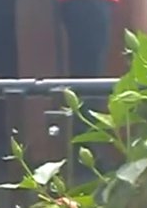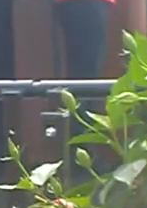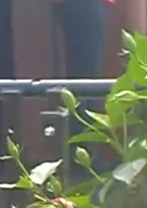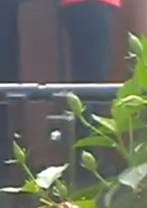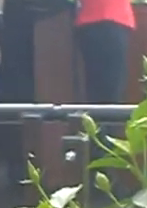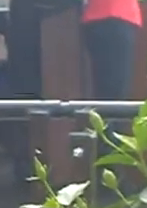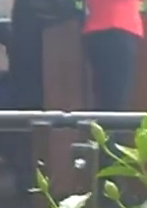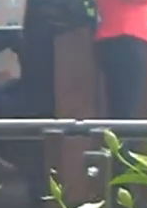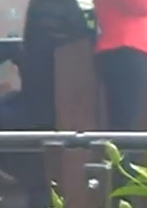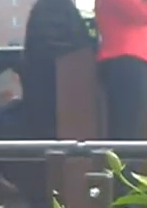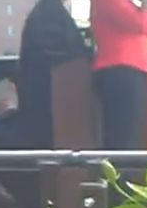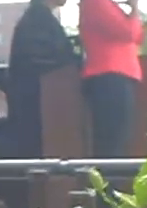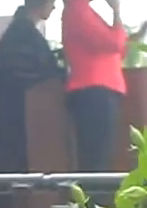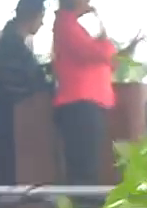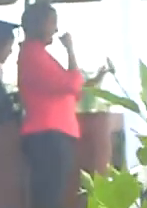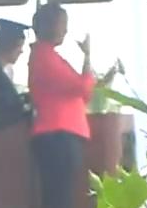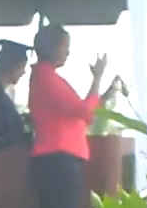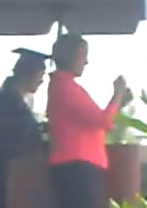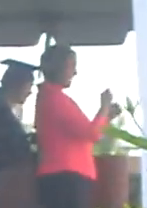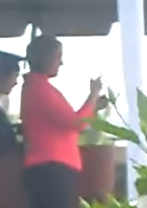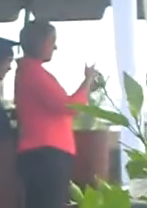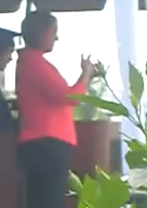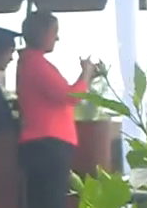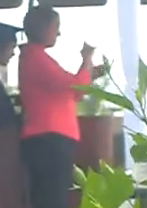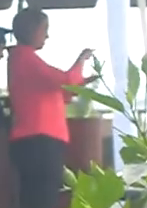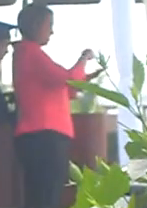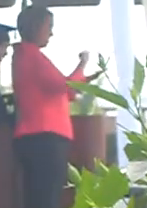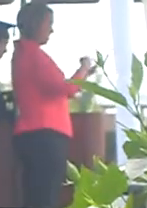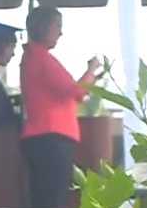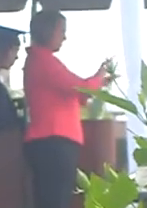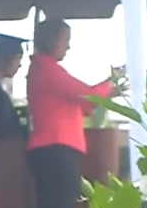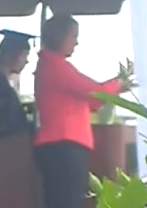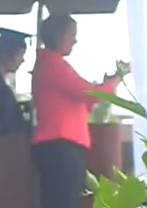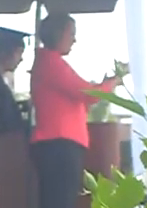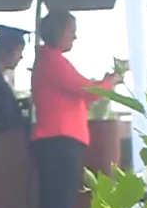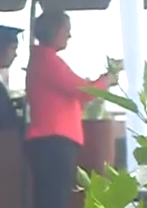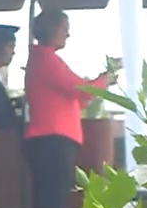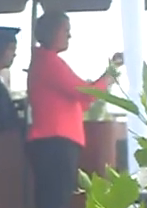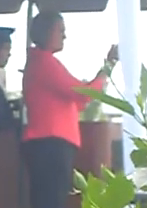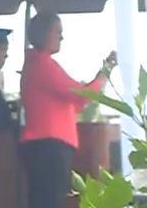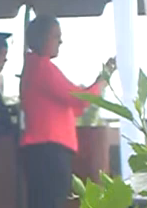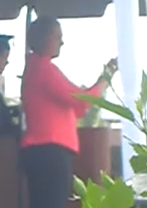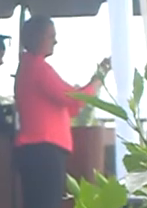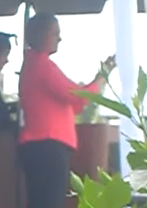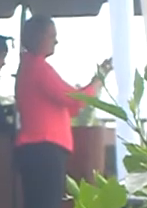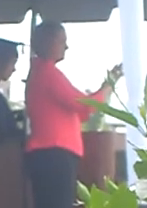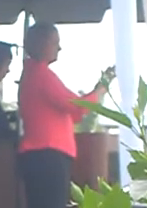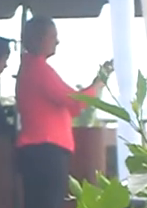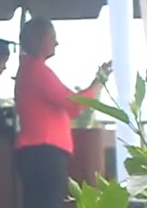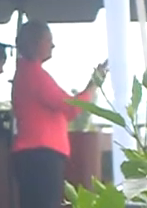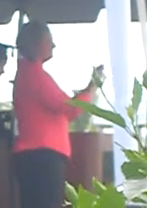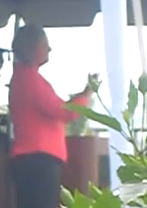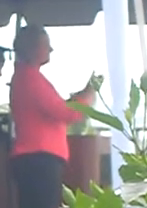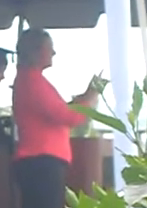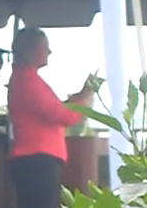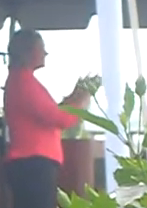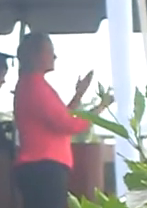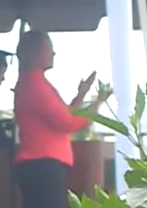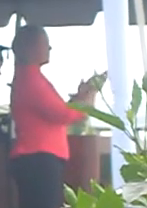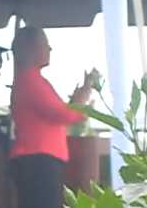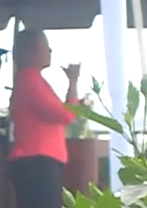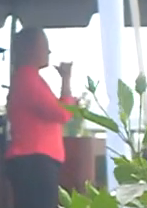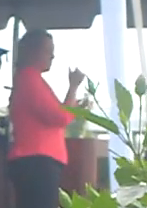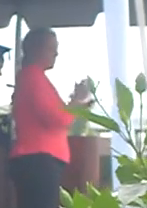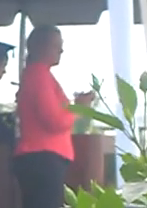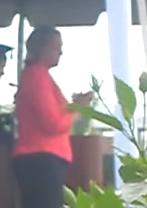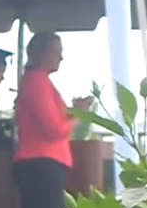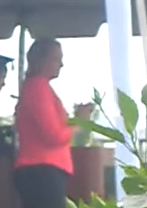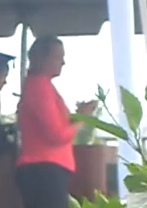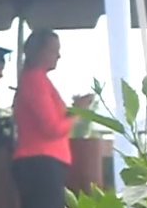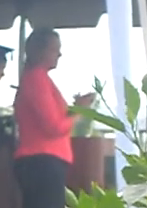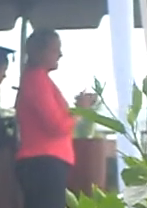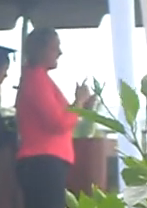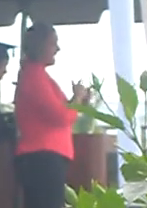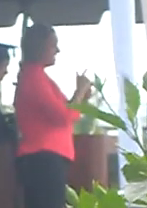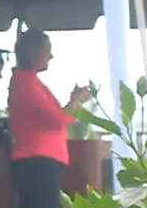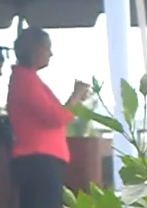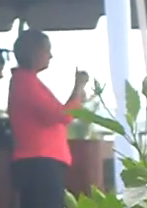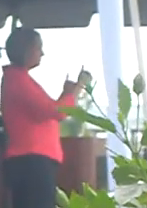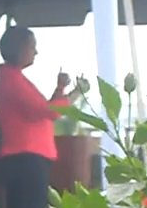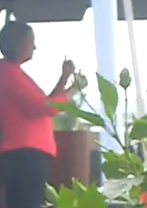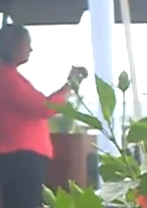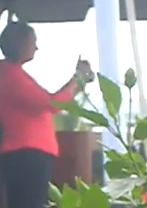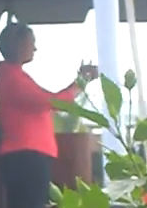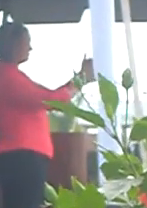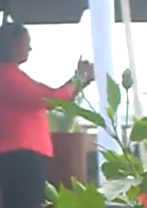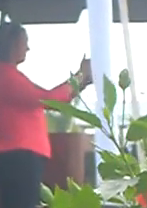freelance writer at a newspaper and then complains that they can't take the lack of commitment and that you don't give them enough time. But when you eventually marry, marry